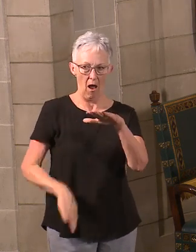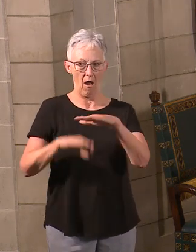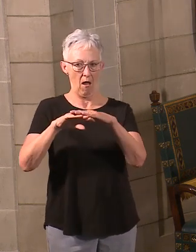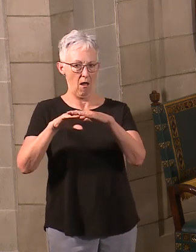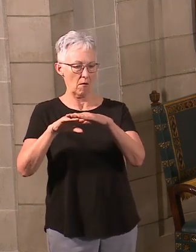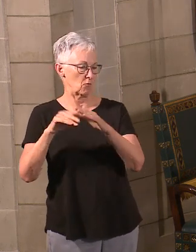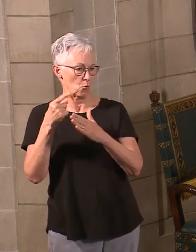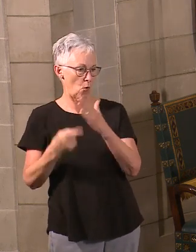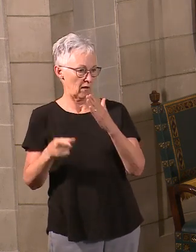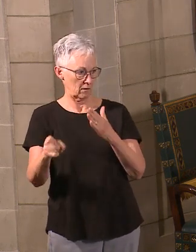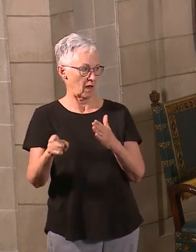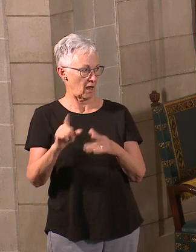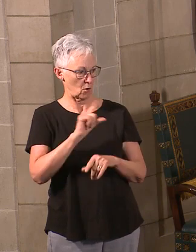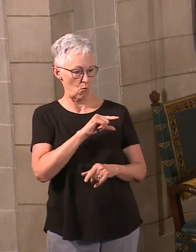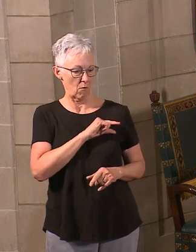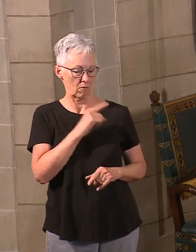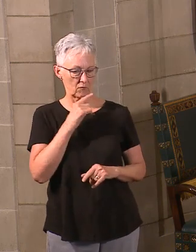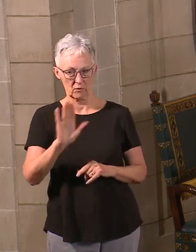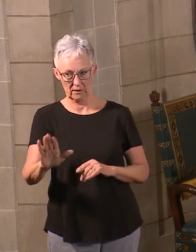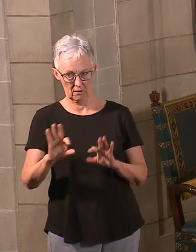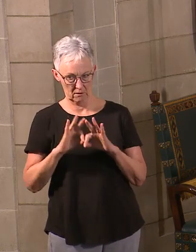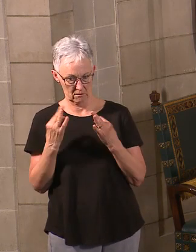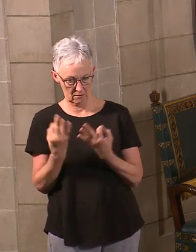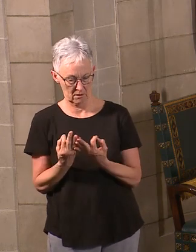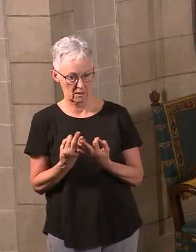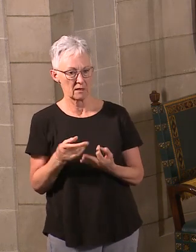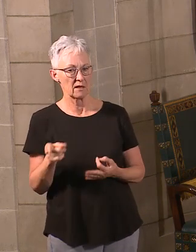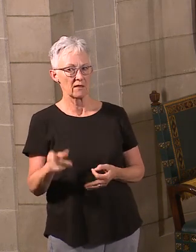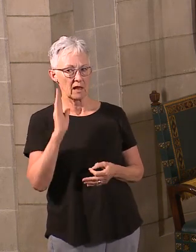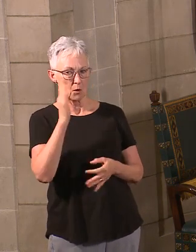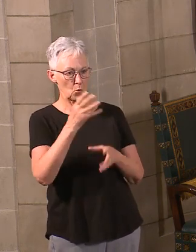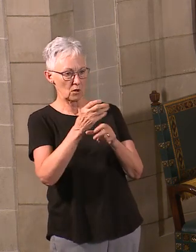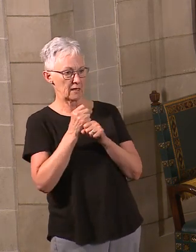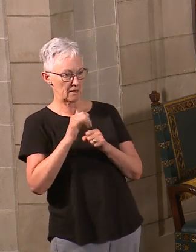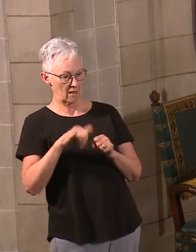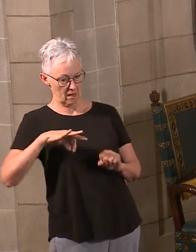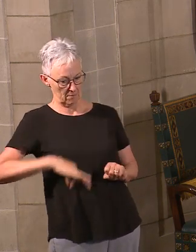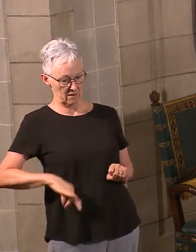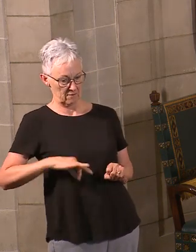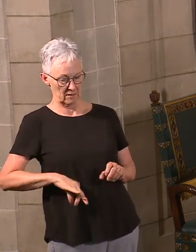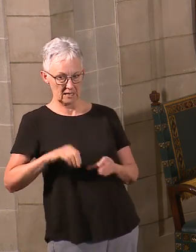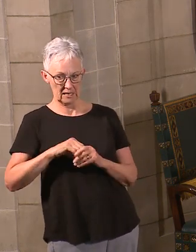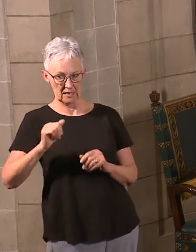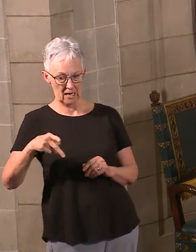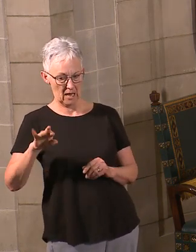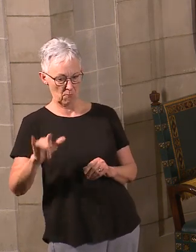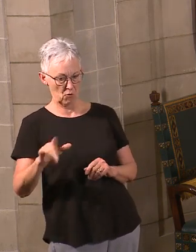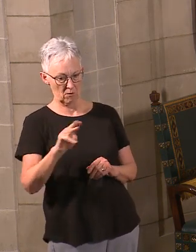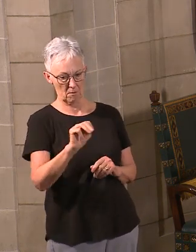household. SNAP will issue the benefit by supplement in April and May, and these benefits and the supplement will be